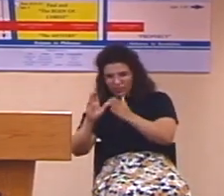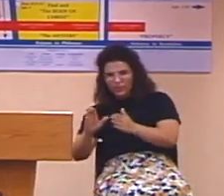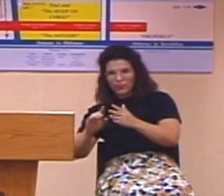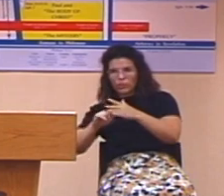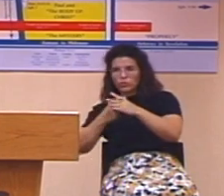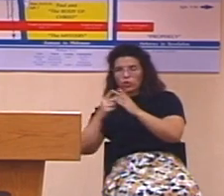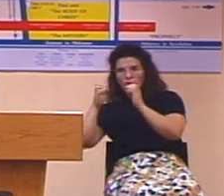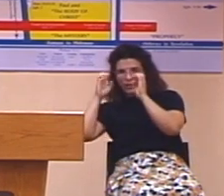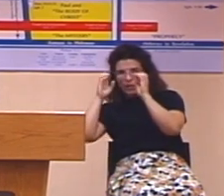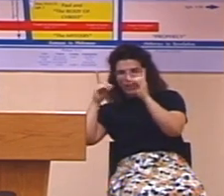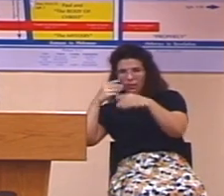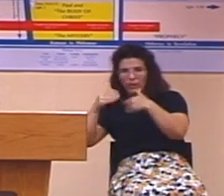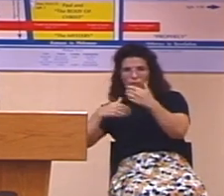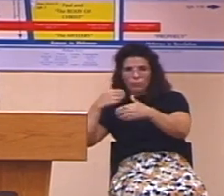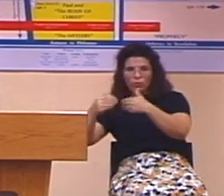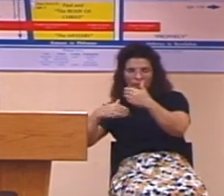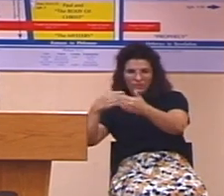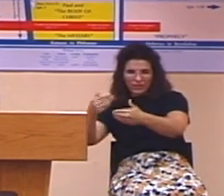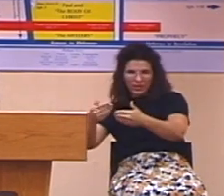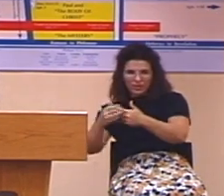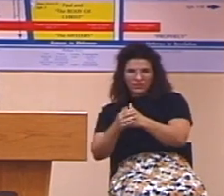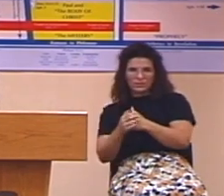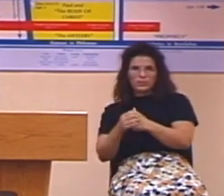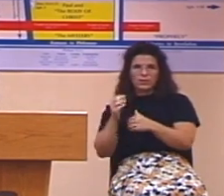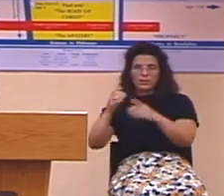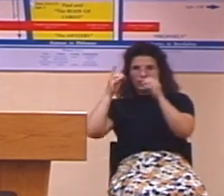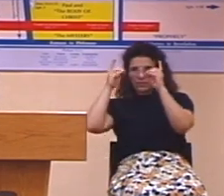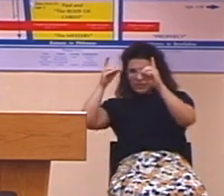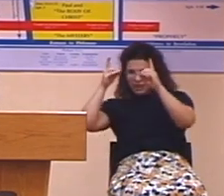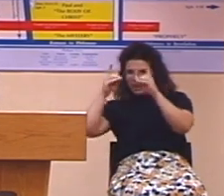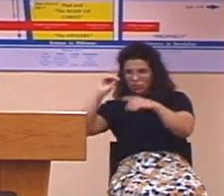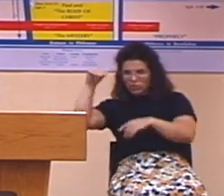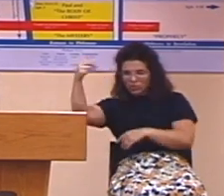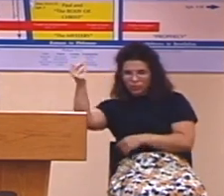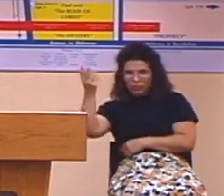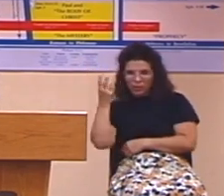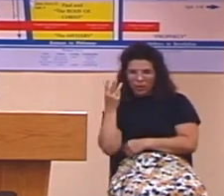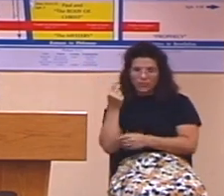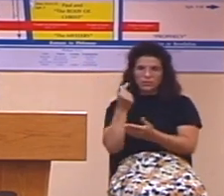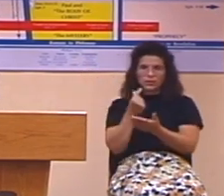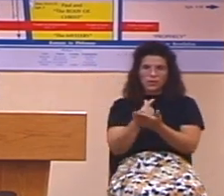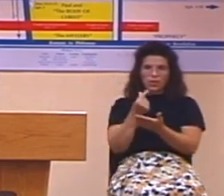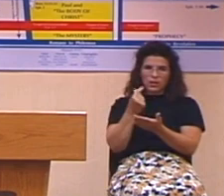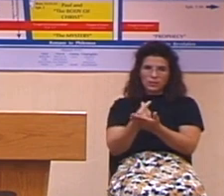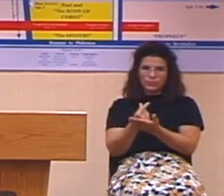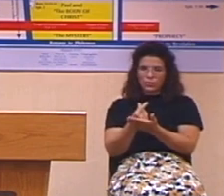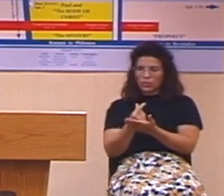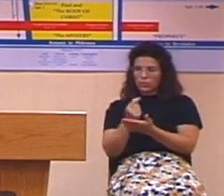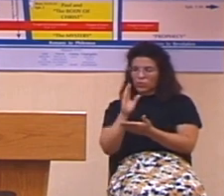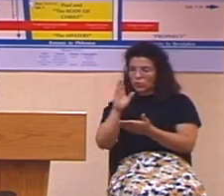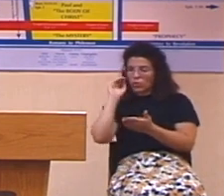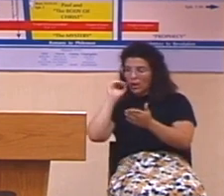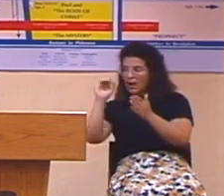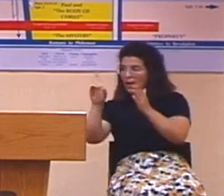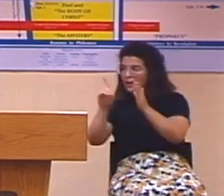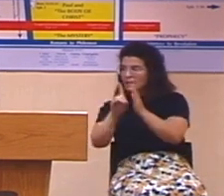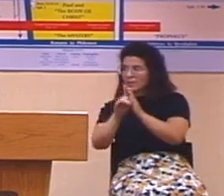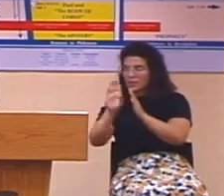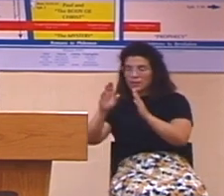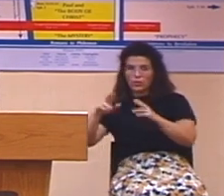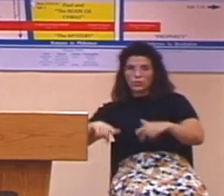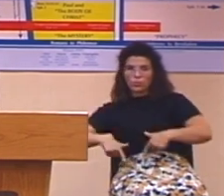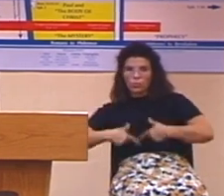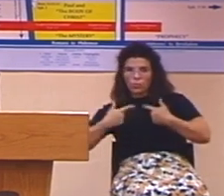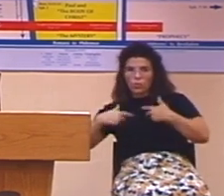the edification process. Here's the doctrines of grace, the gospel, your identity, your walk,